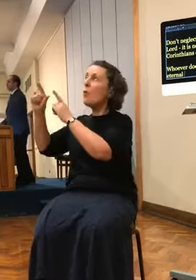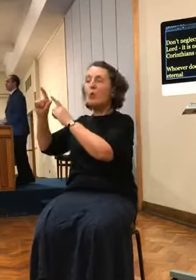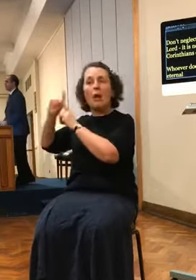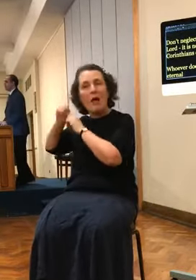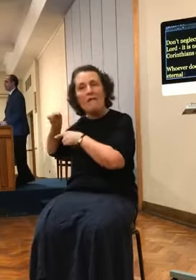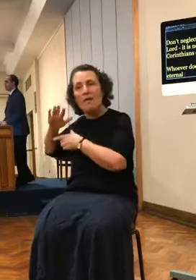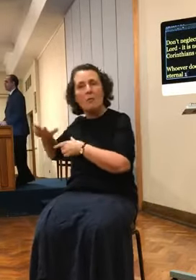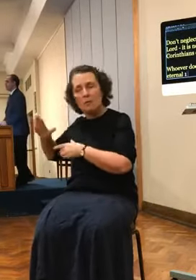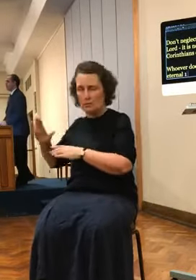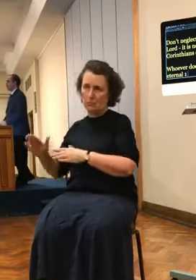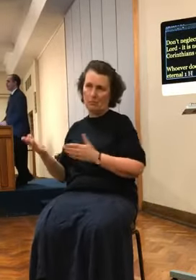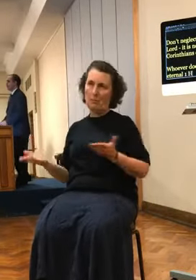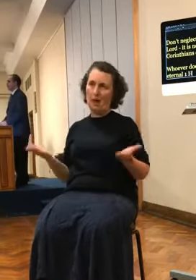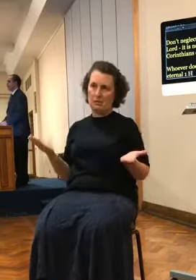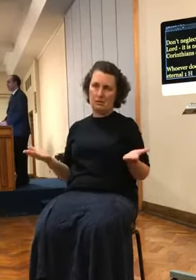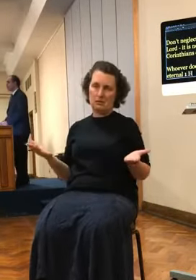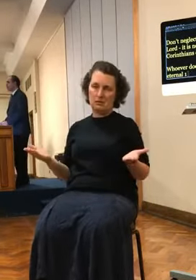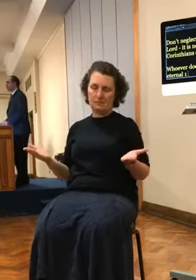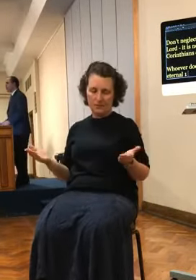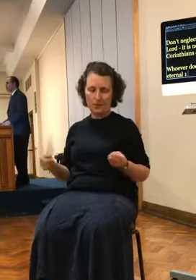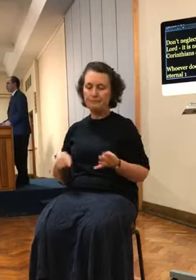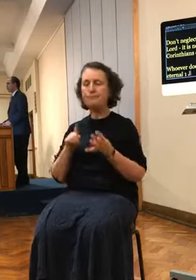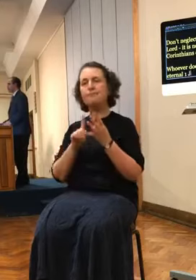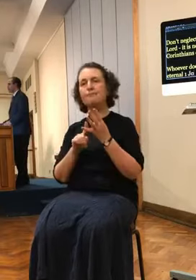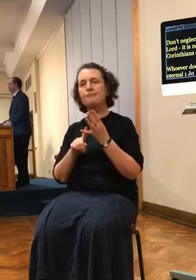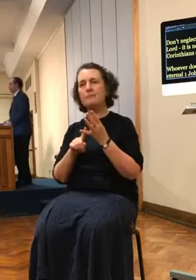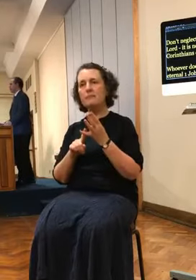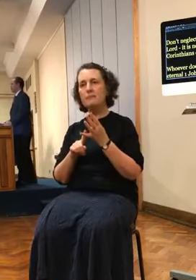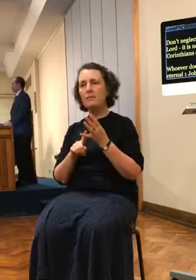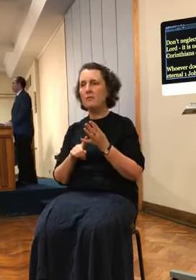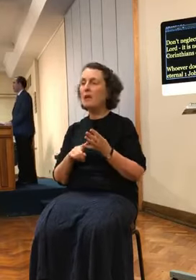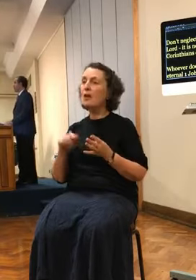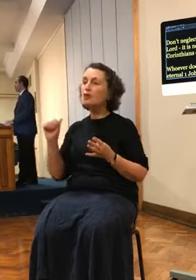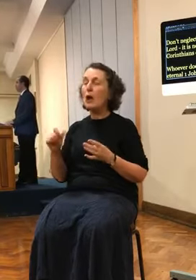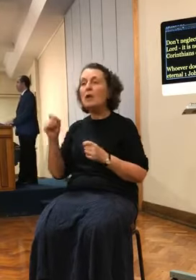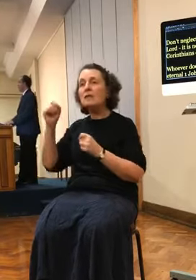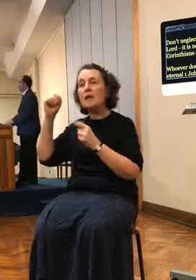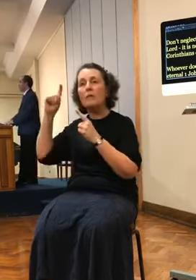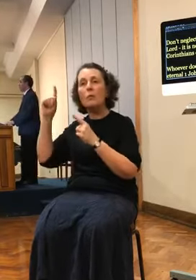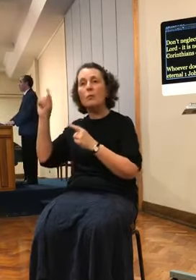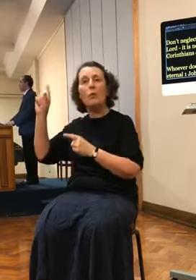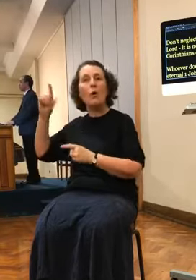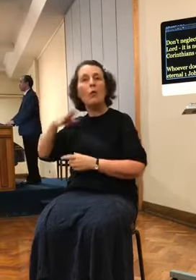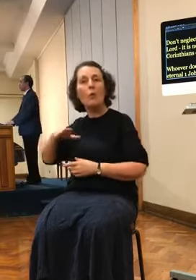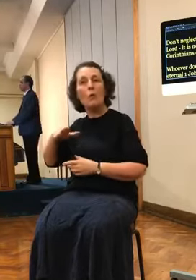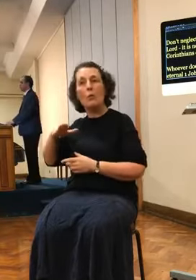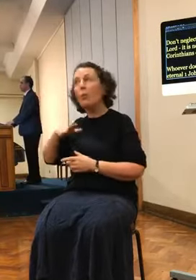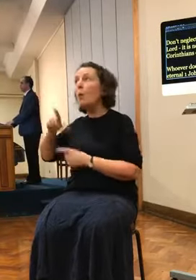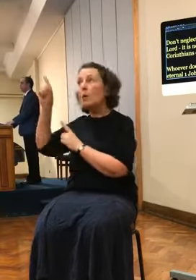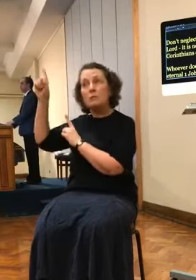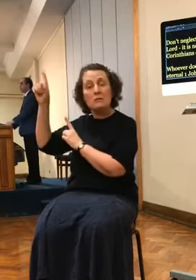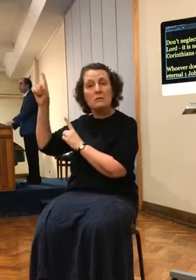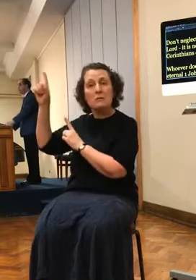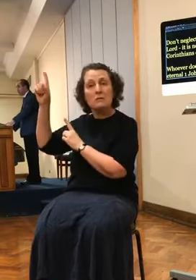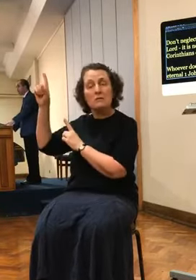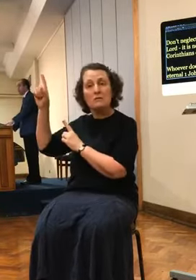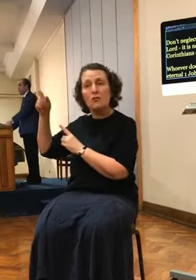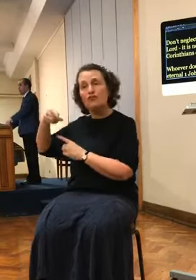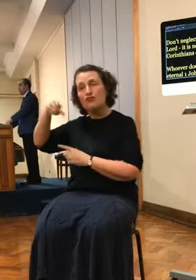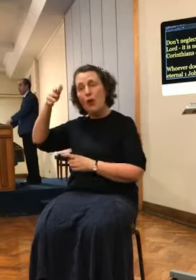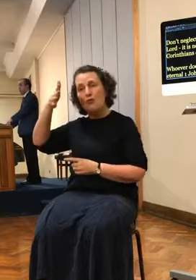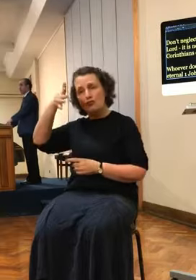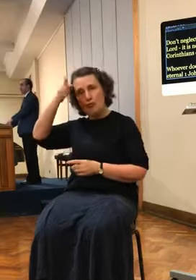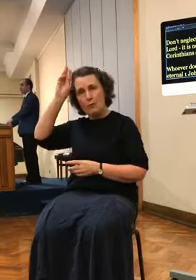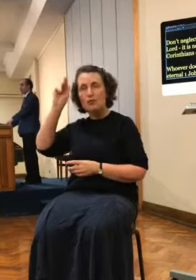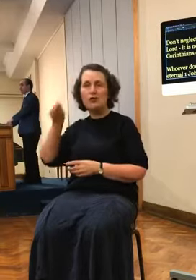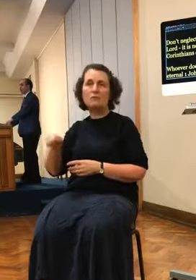to understand the will of God. How do we know the will of God? Romans 12, verse 1 and 2. That's there to